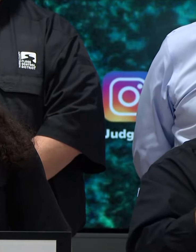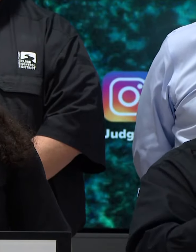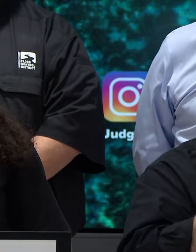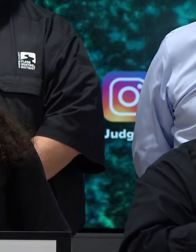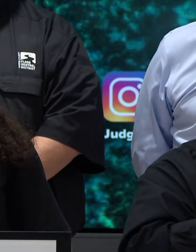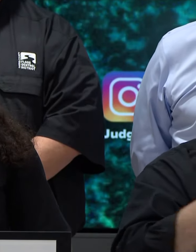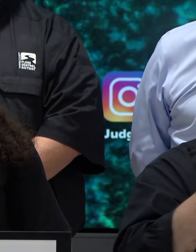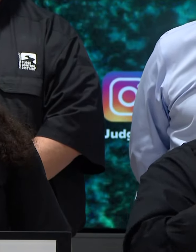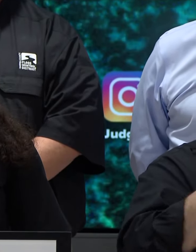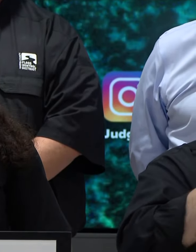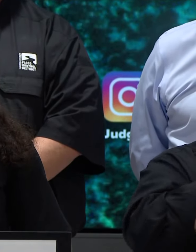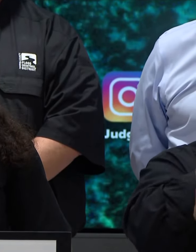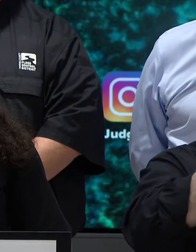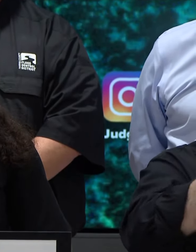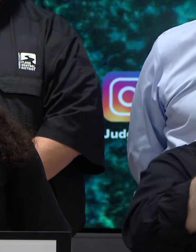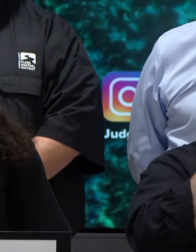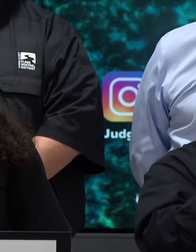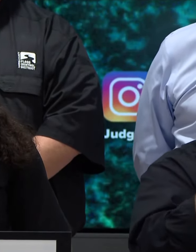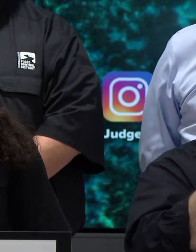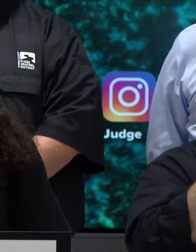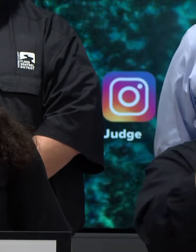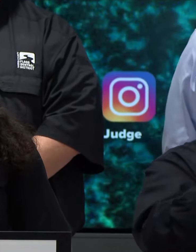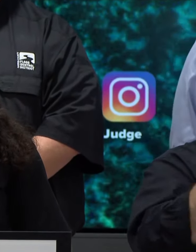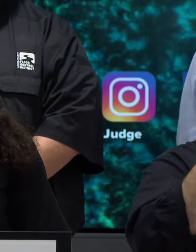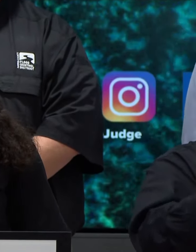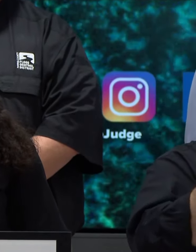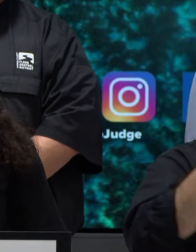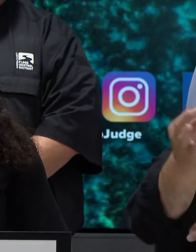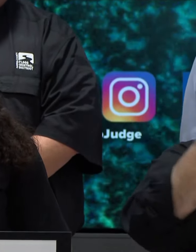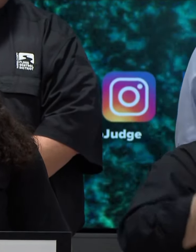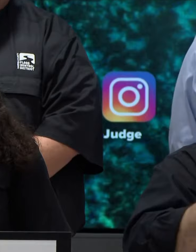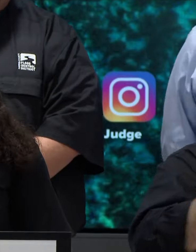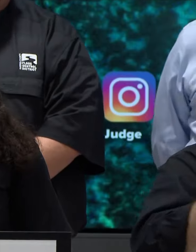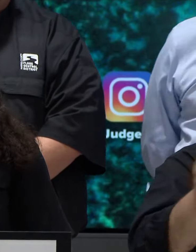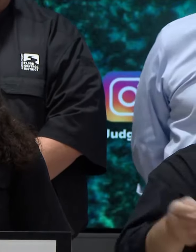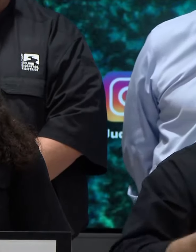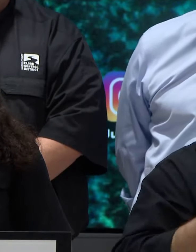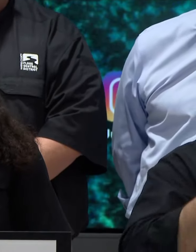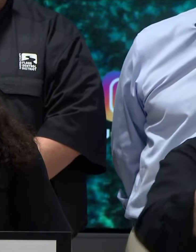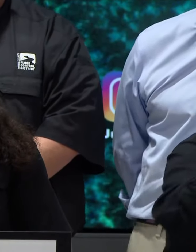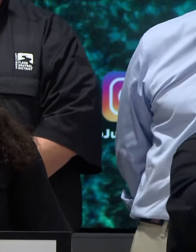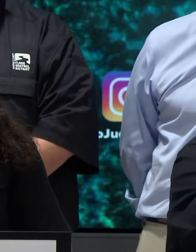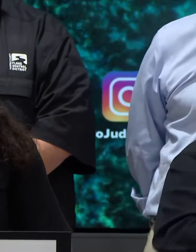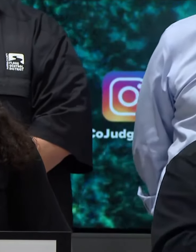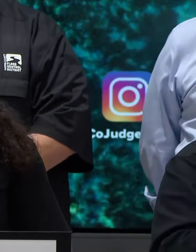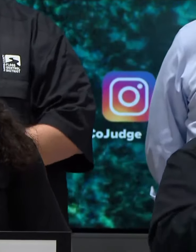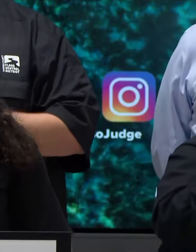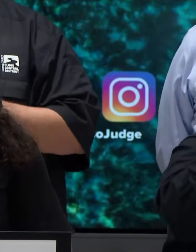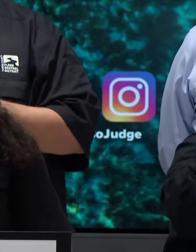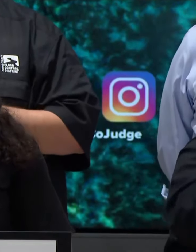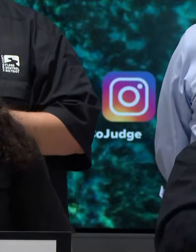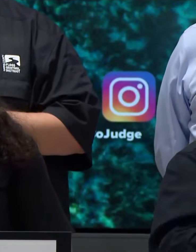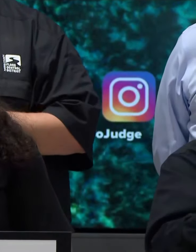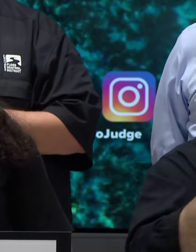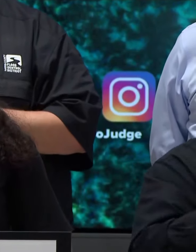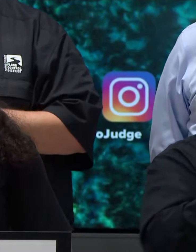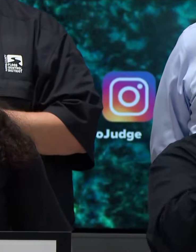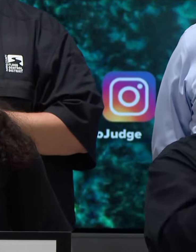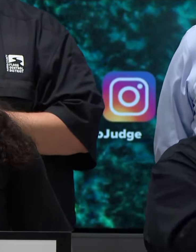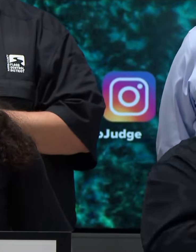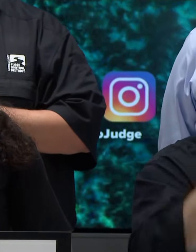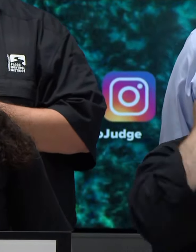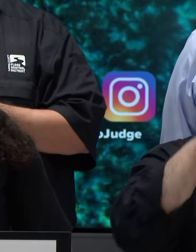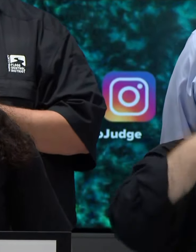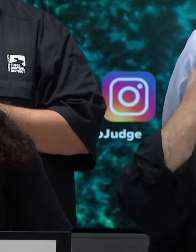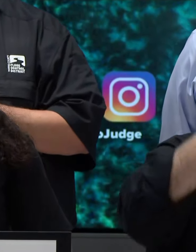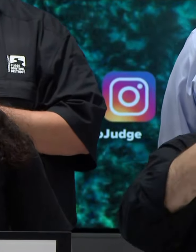first responder agencies to receive reimbursements for those expenses, which will help us be better prepared for the